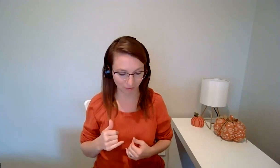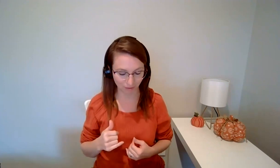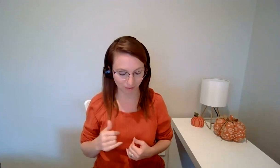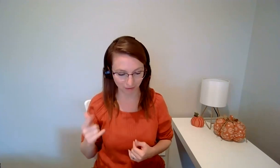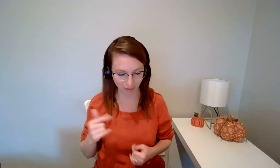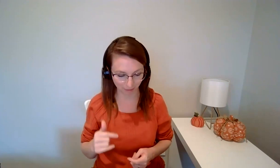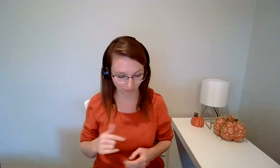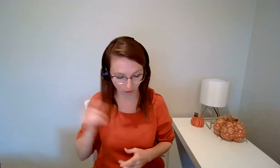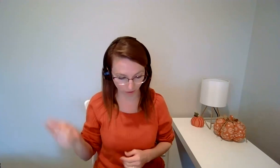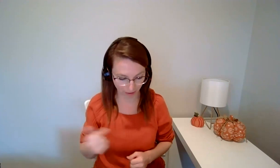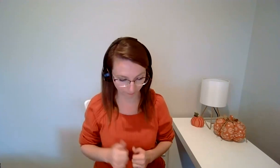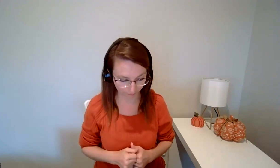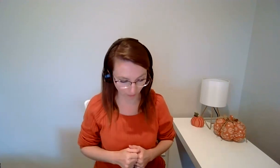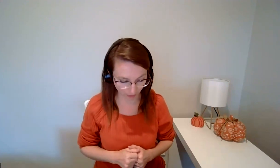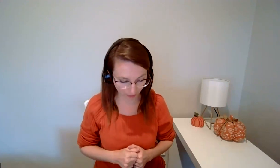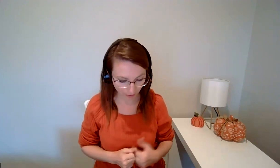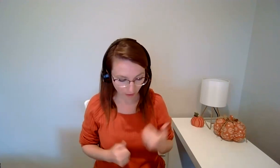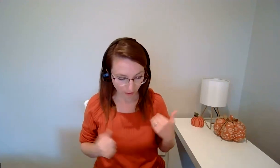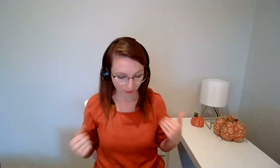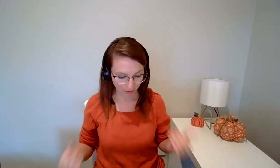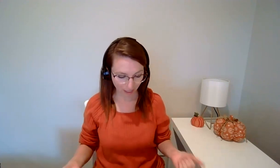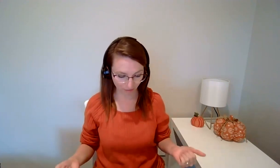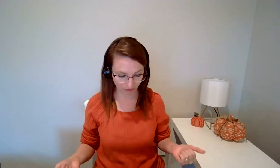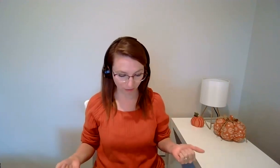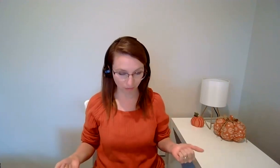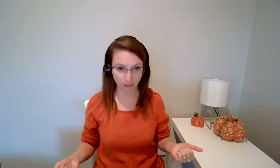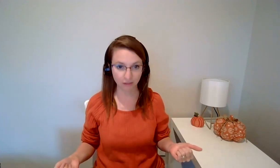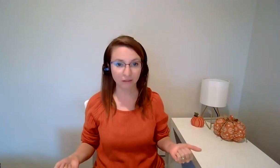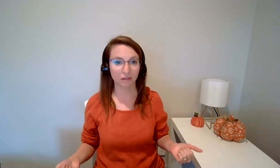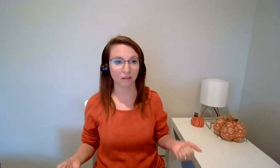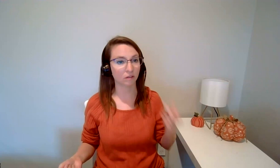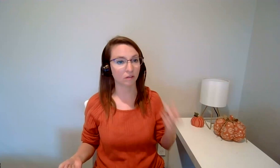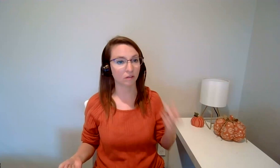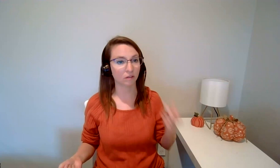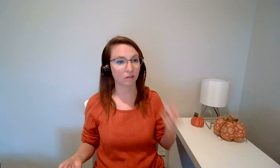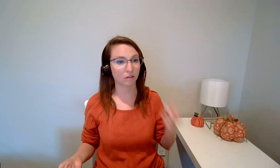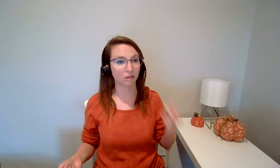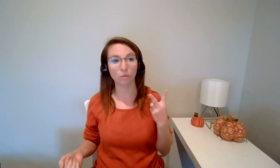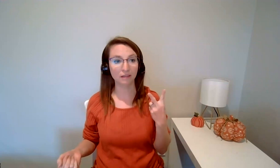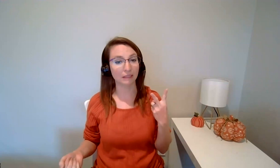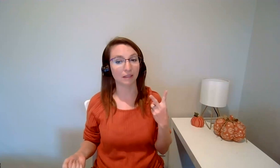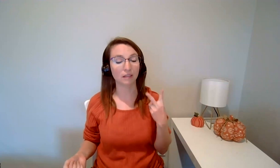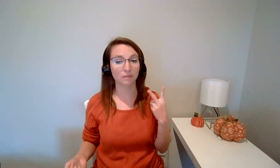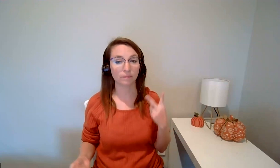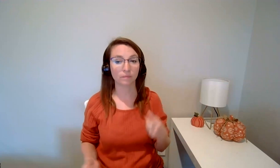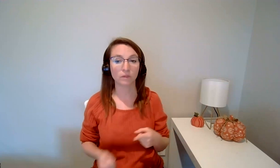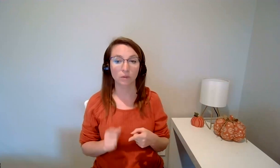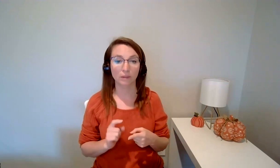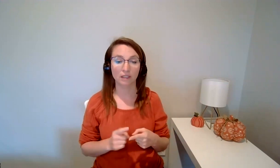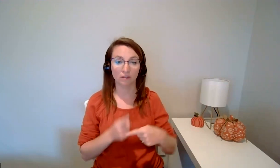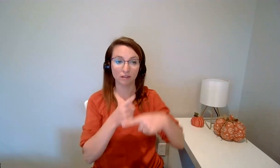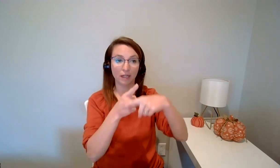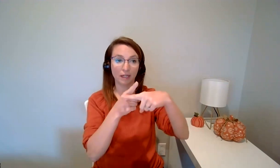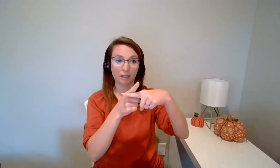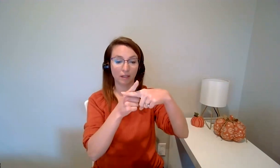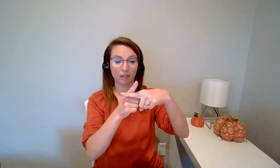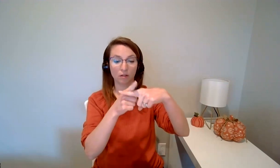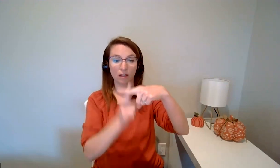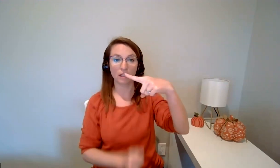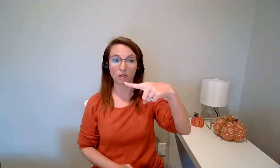the sign, the other sign. Okay. Half sibling, there's two ways you can sign this. You can either sign like you're cutting